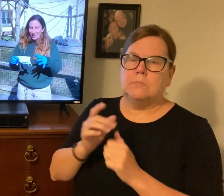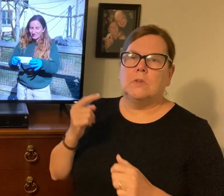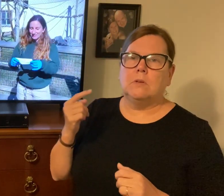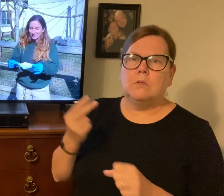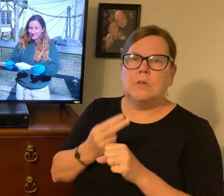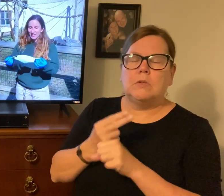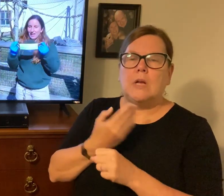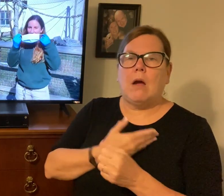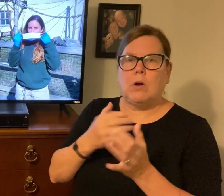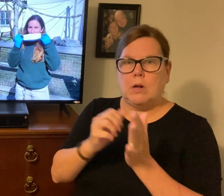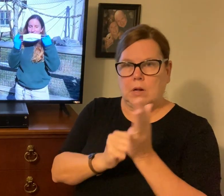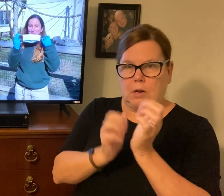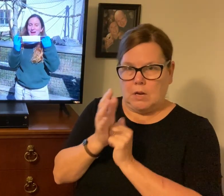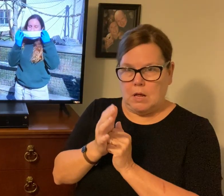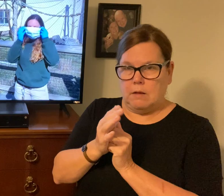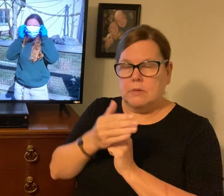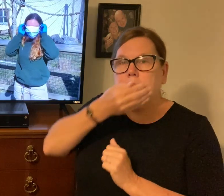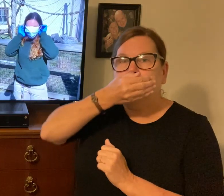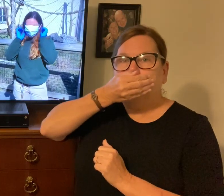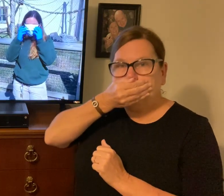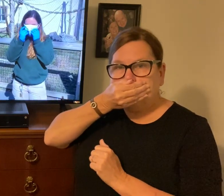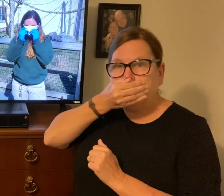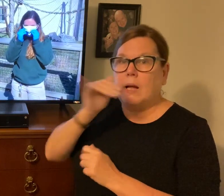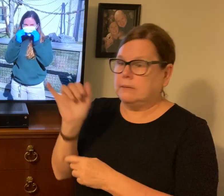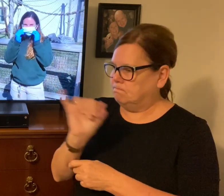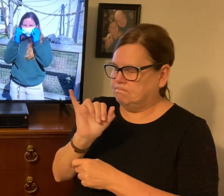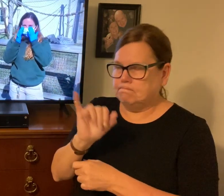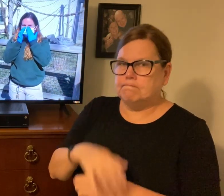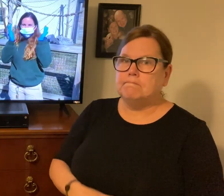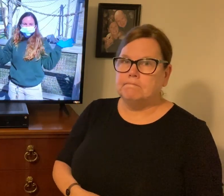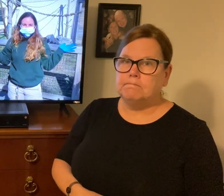our gloves and also our mask, just like this.